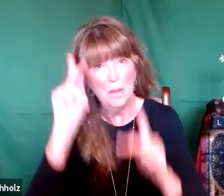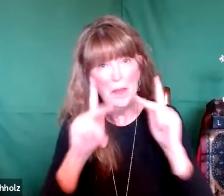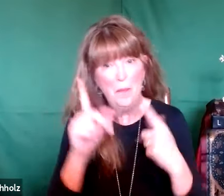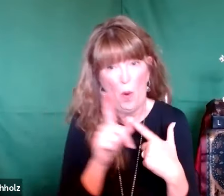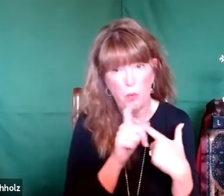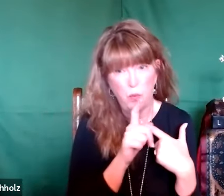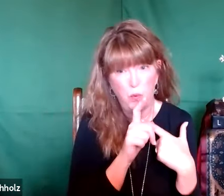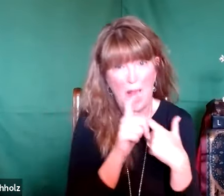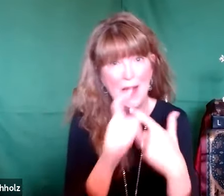him.